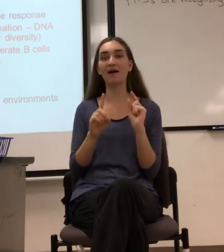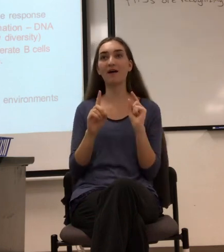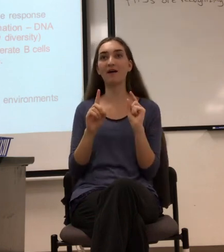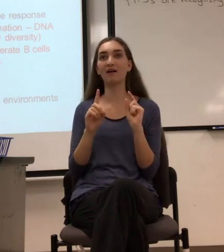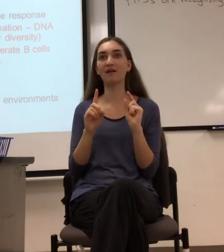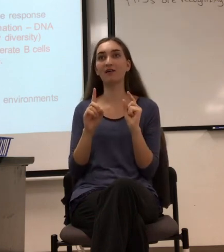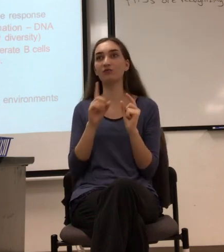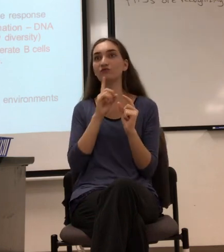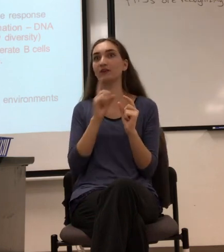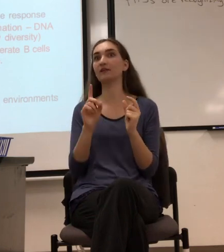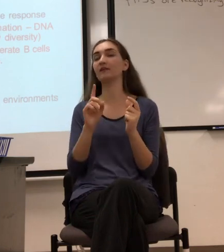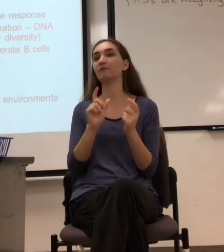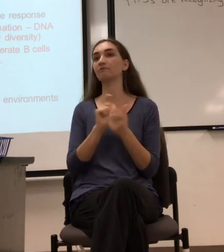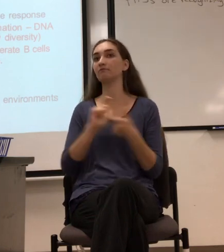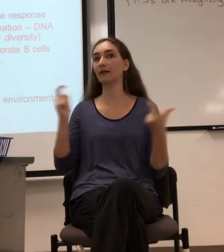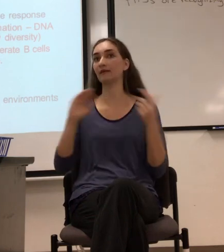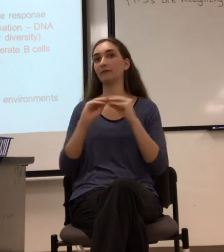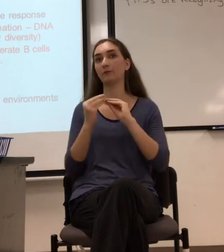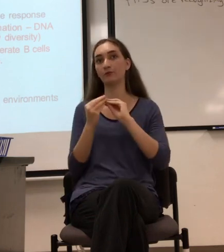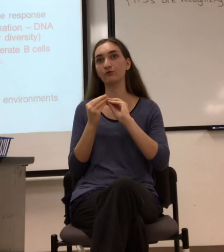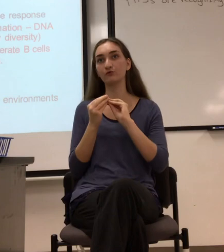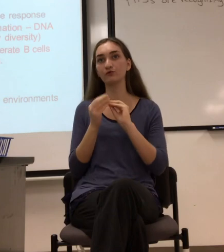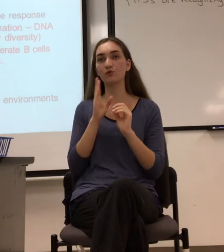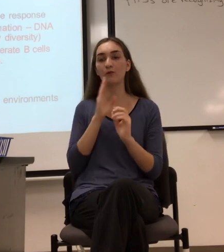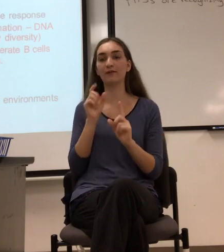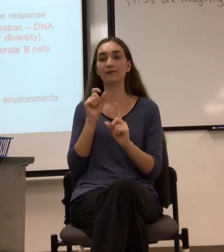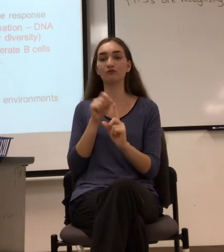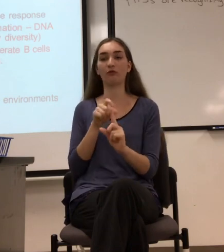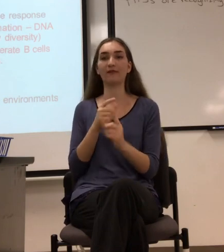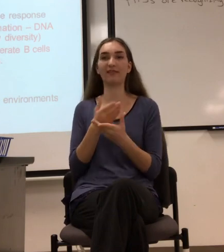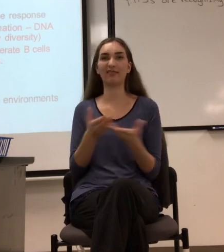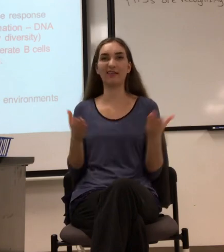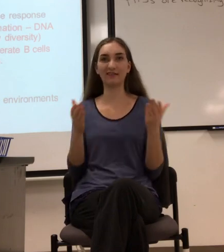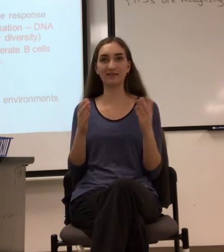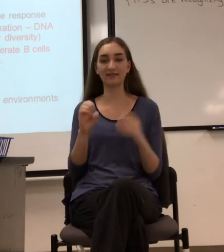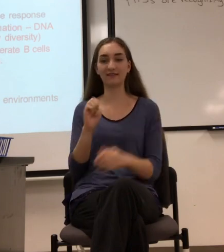they target things in extracellular environments. So